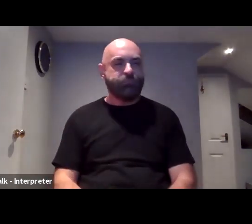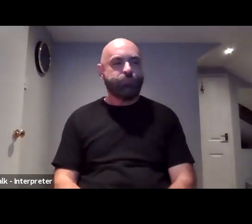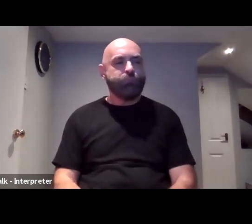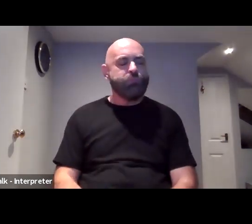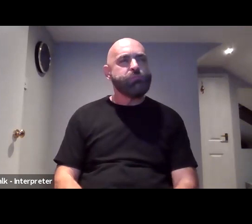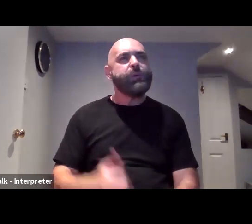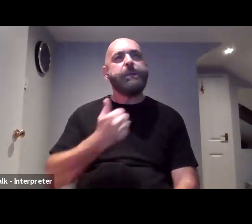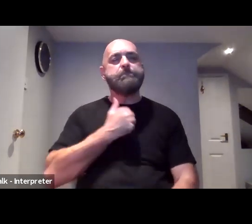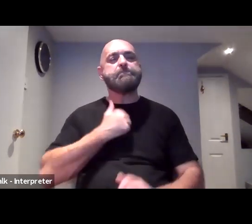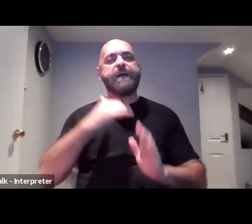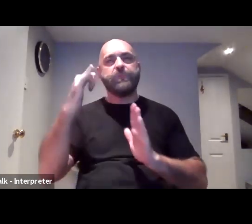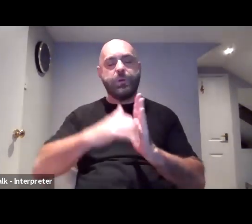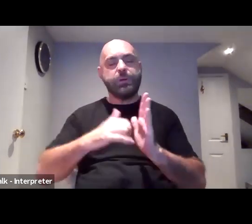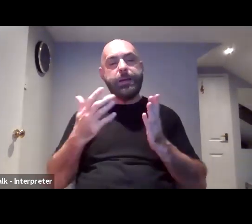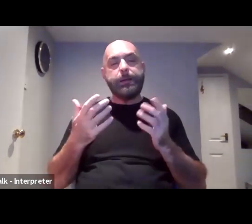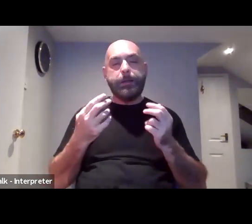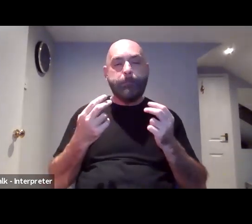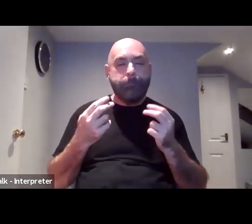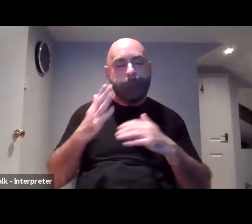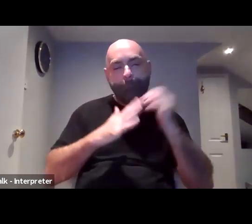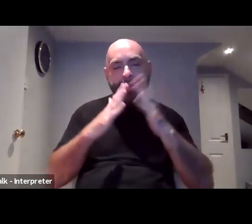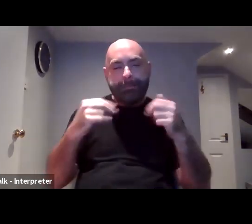my report, Build Back Fairer.